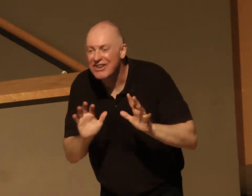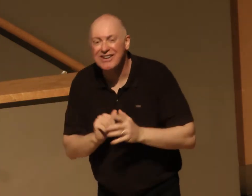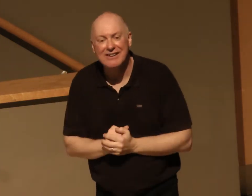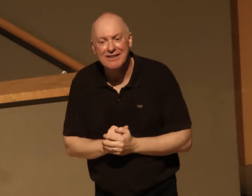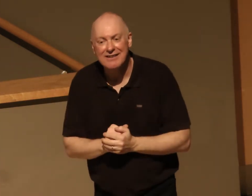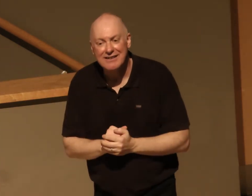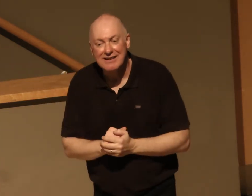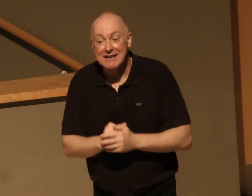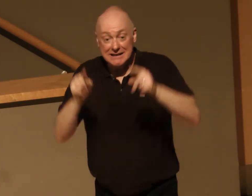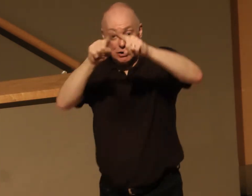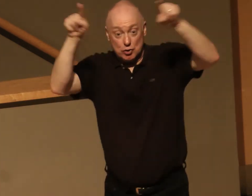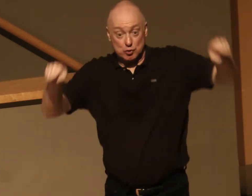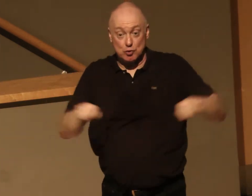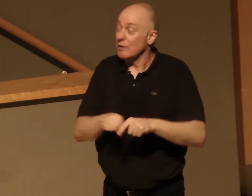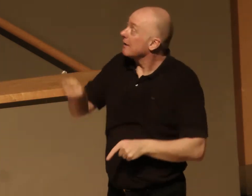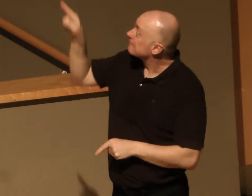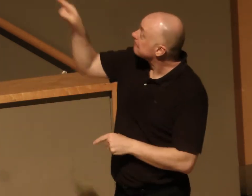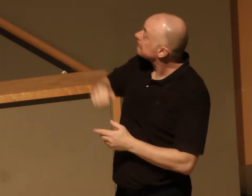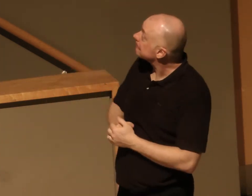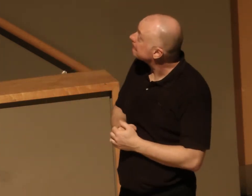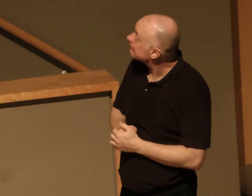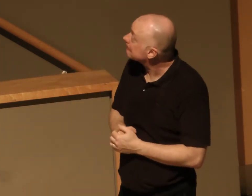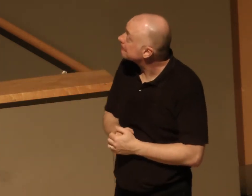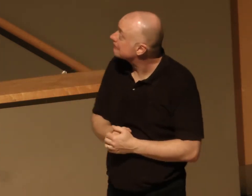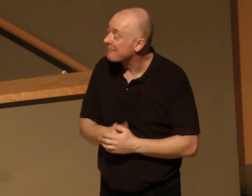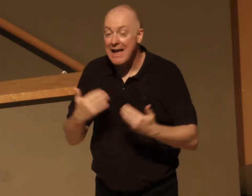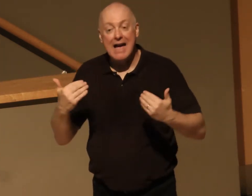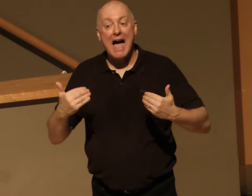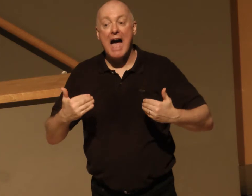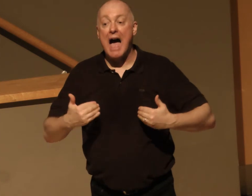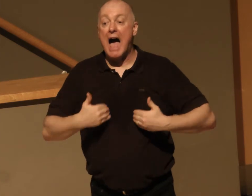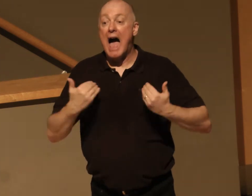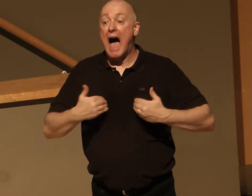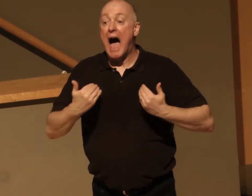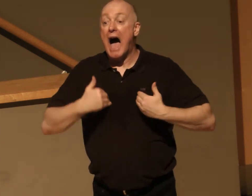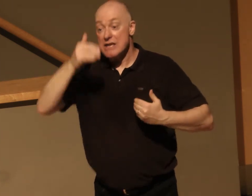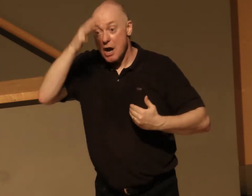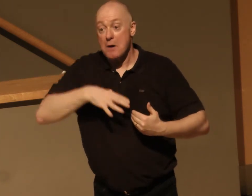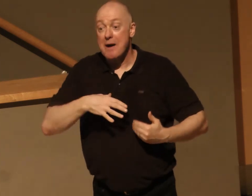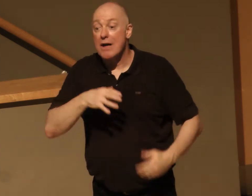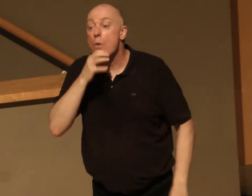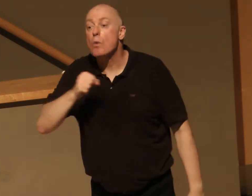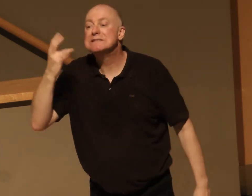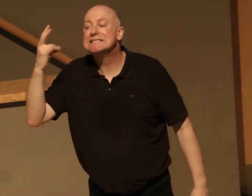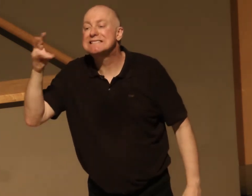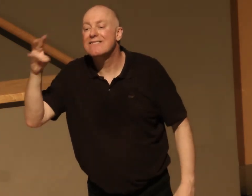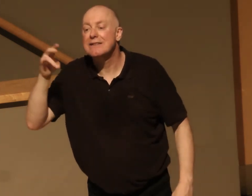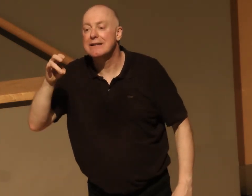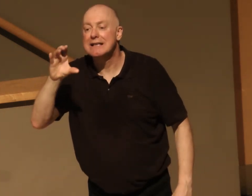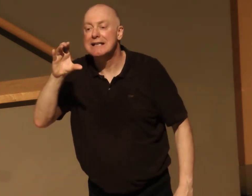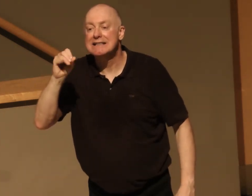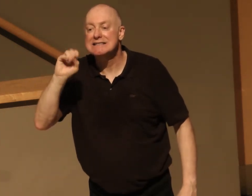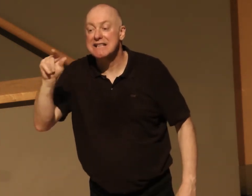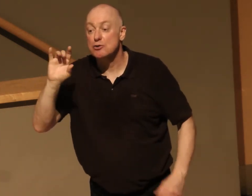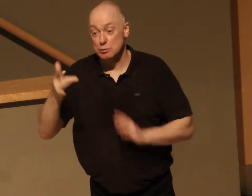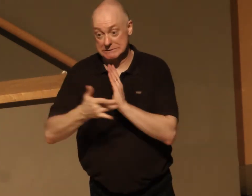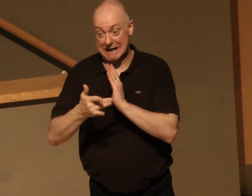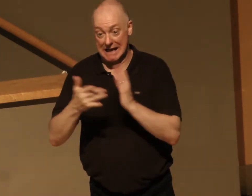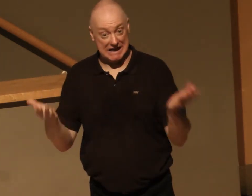on the screen for you is a picture of a young man that I read about this week a 17 year old student of Central Tech here in Toronto Central Tech High